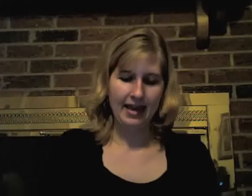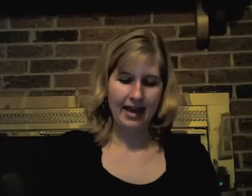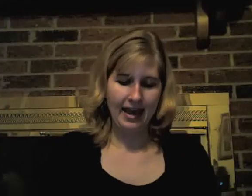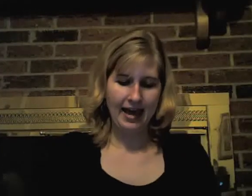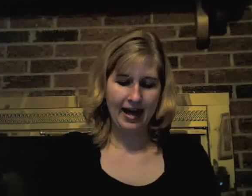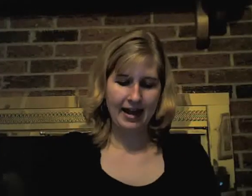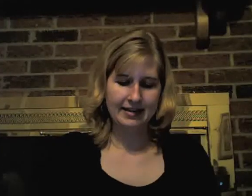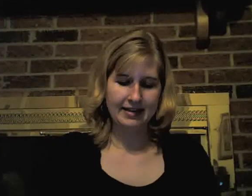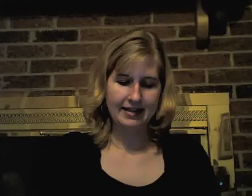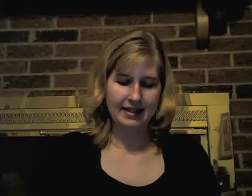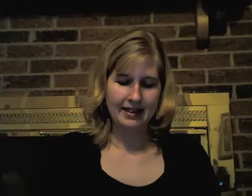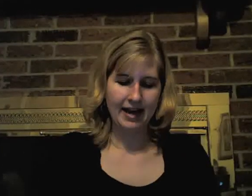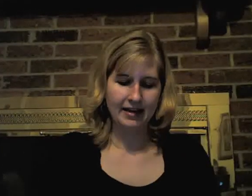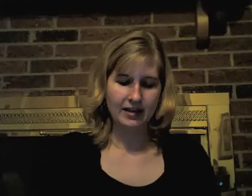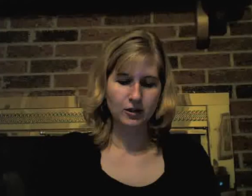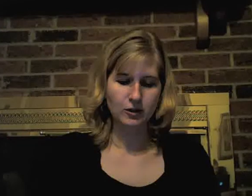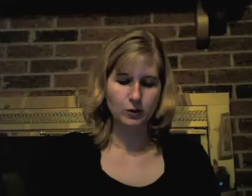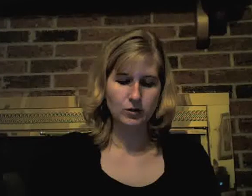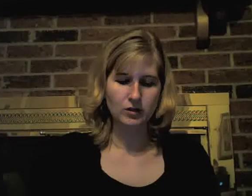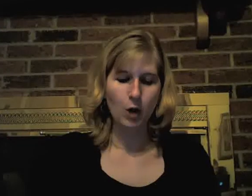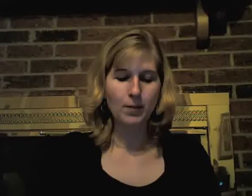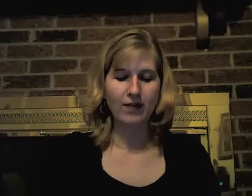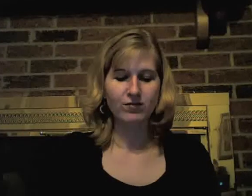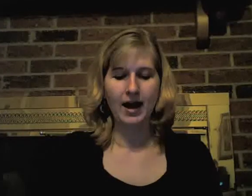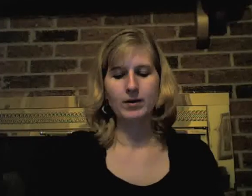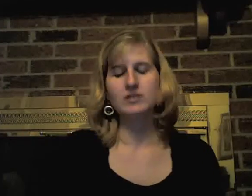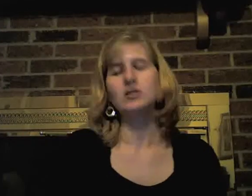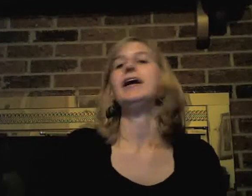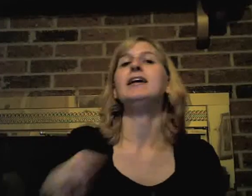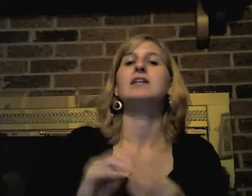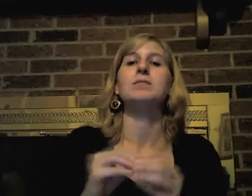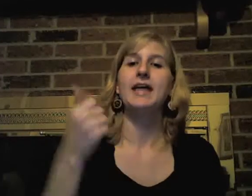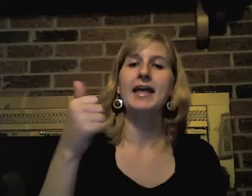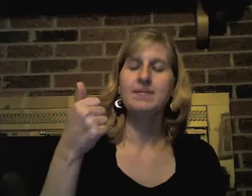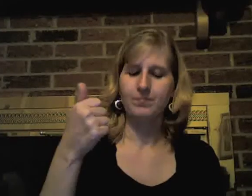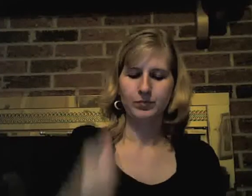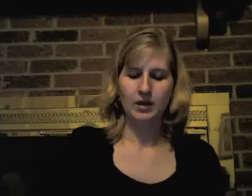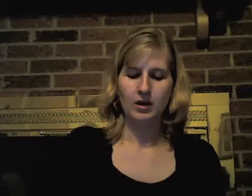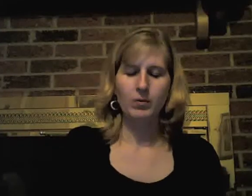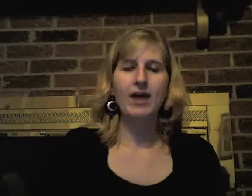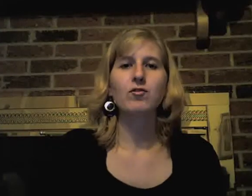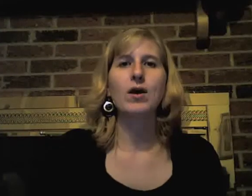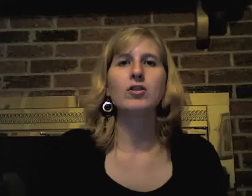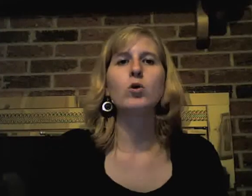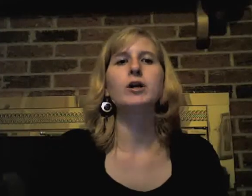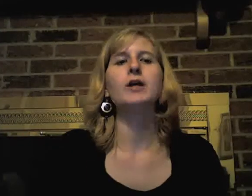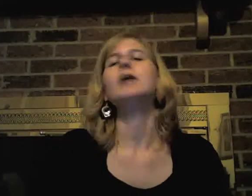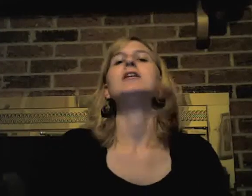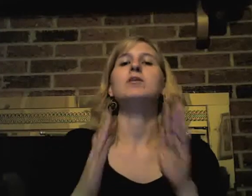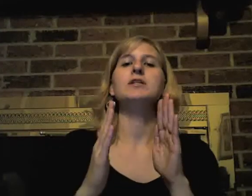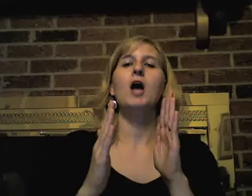And that concludes, oh, I forgot one, sorry. Number 10, we have around the corner. So we talked about